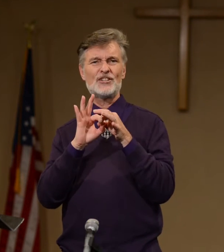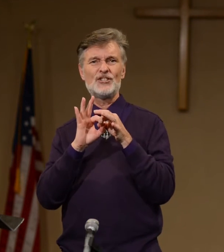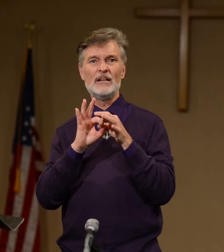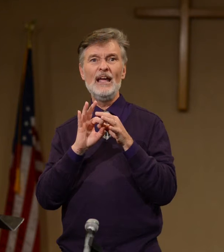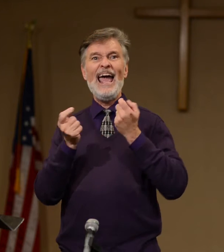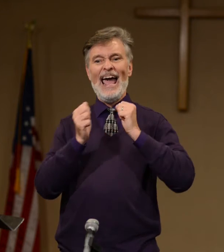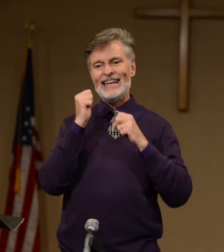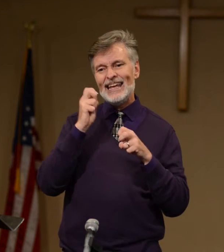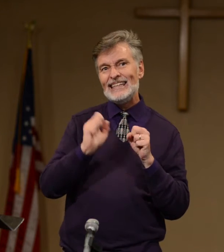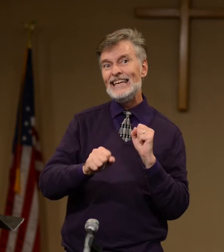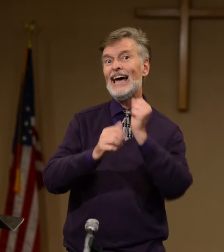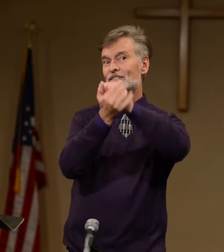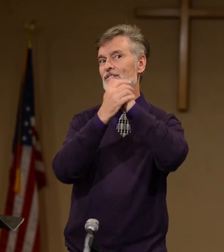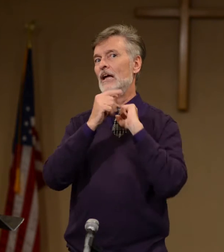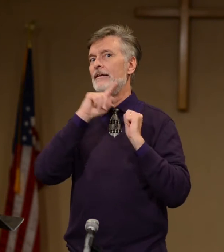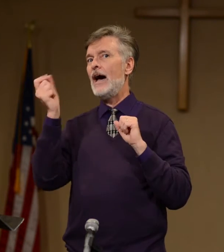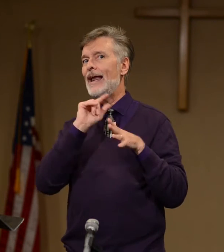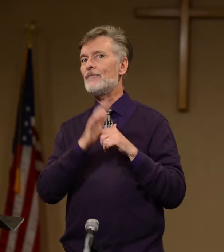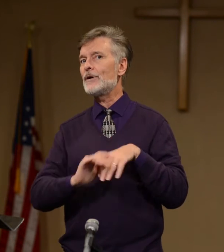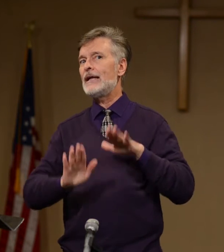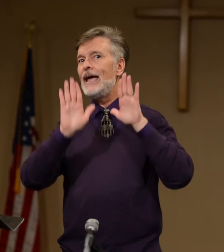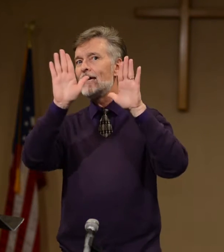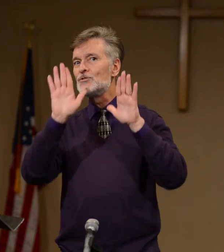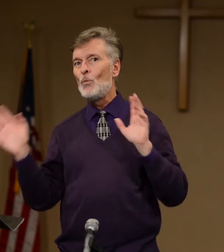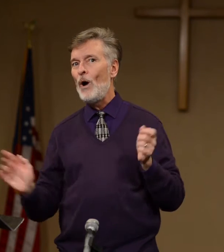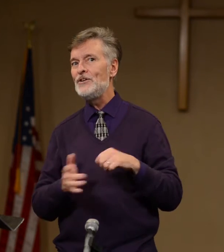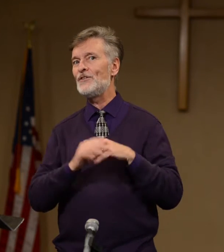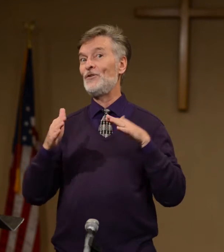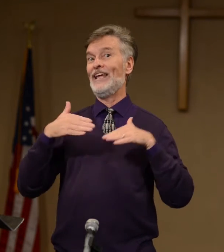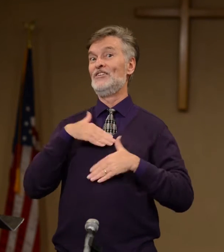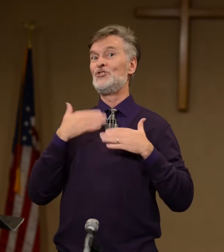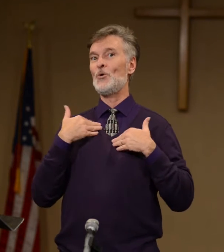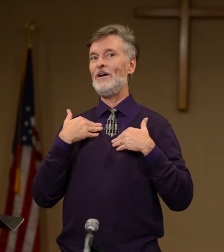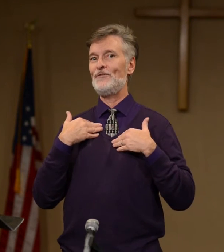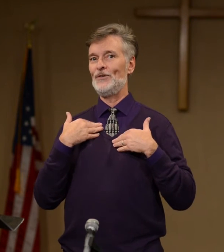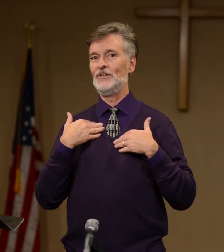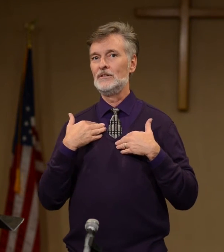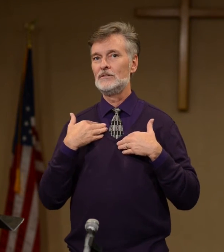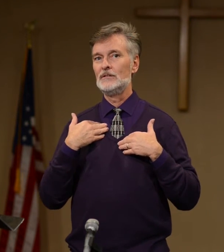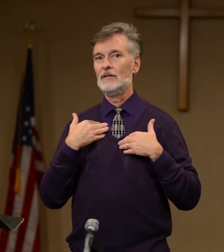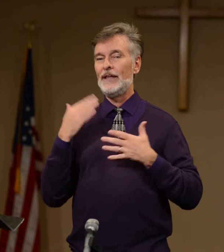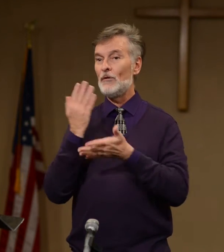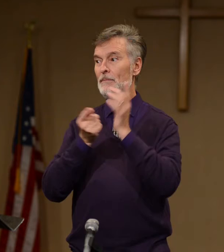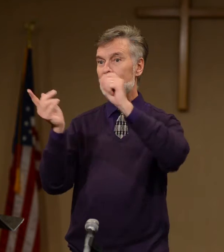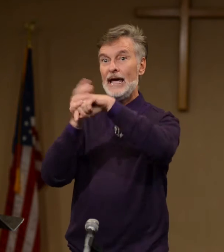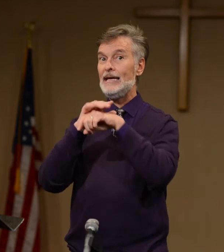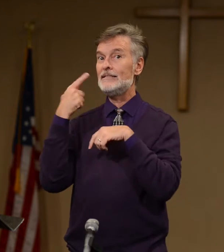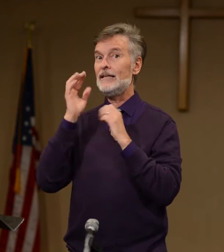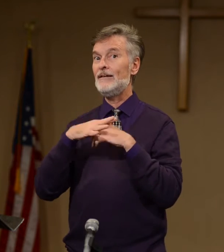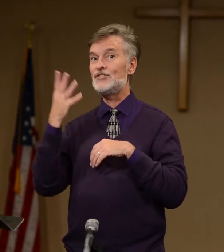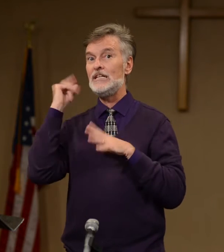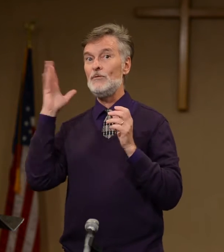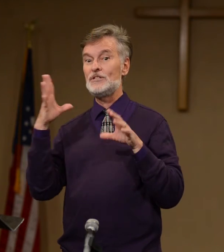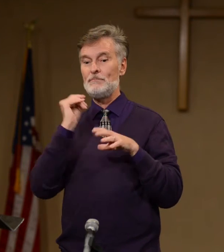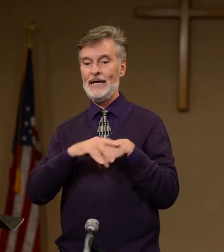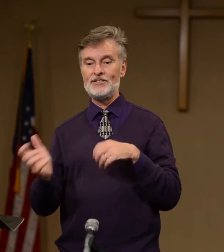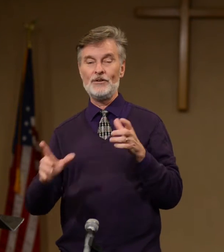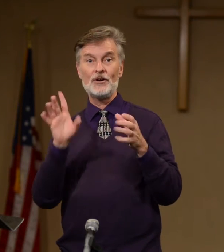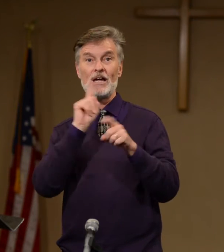connection. And yes, not every day is wonderful and joyful. There would be days that if she was based on her